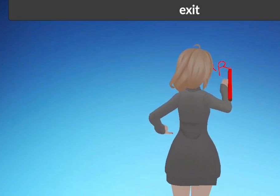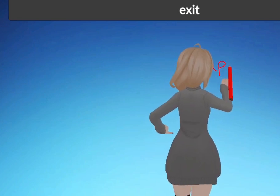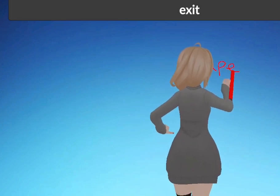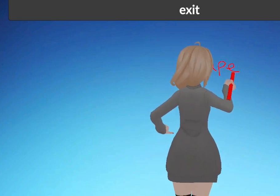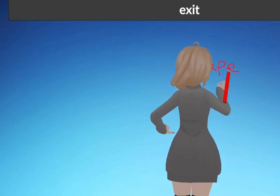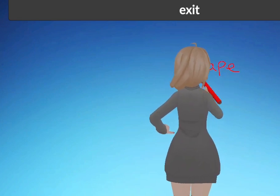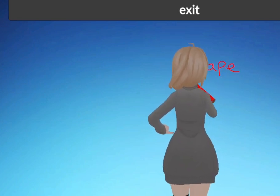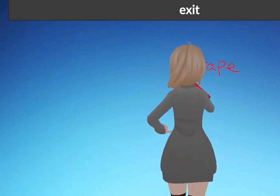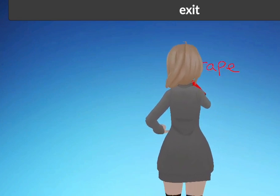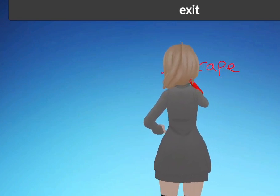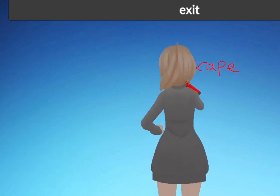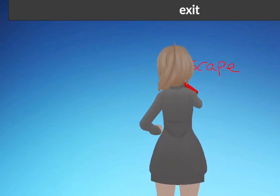escape.